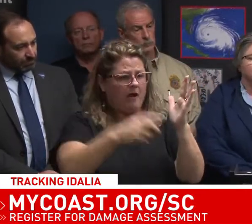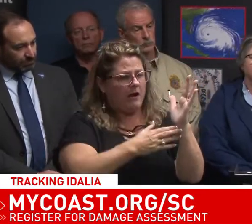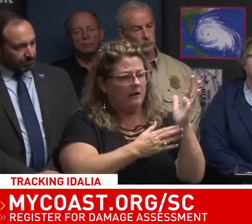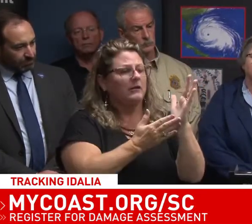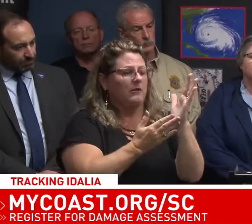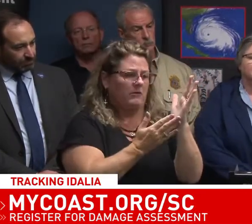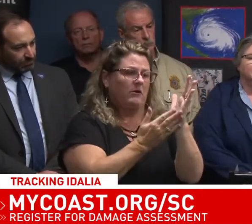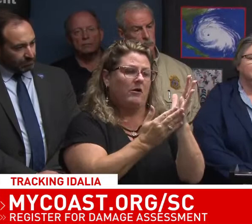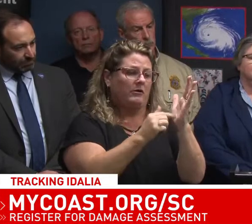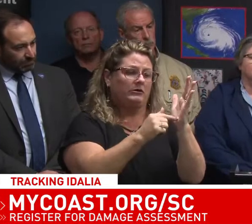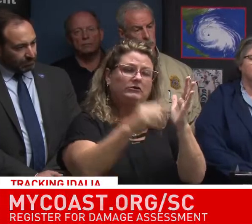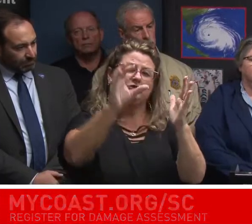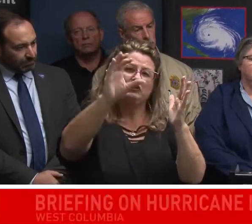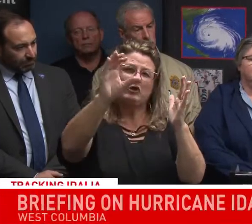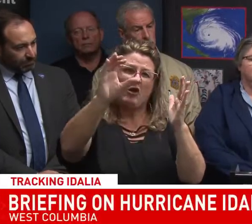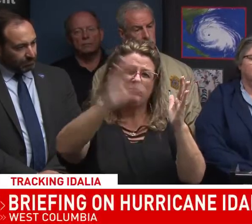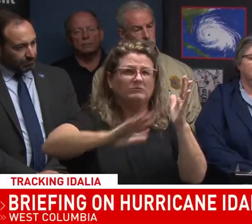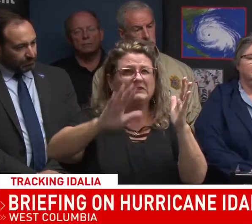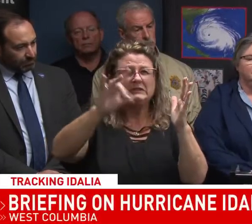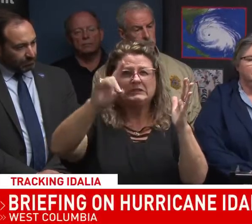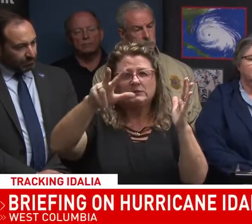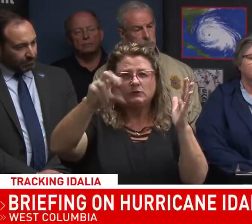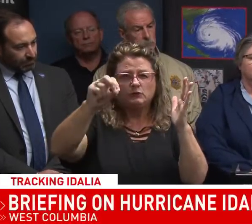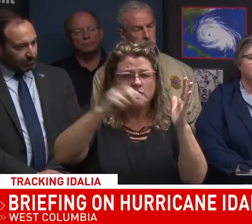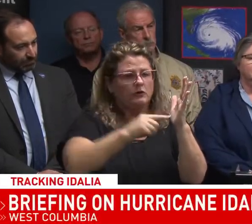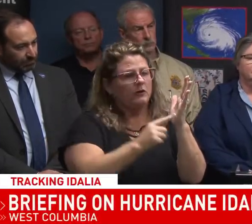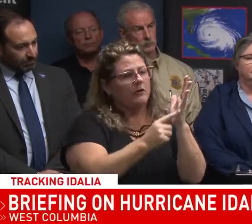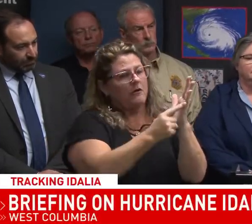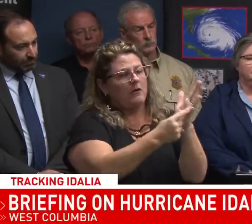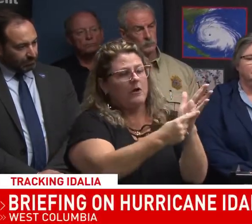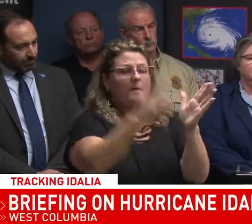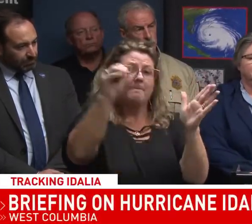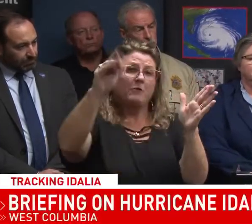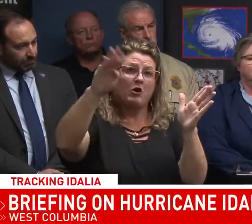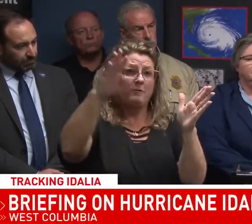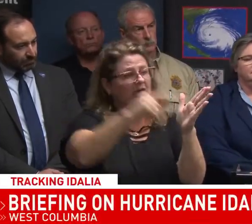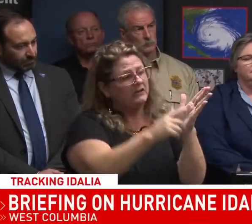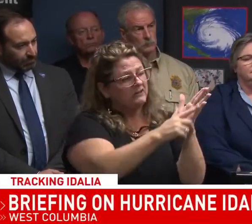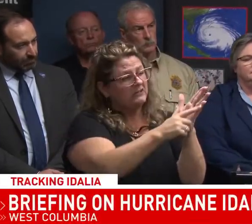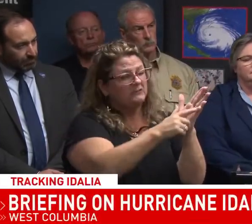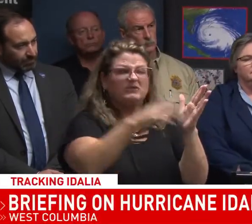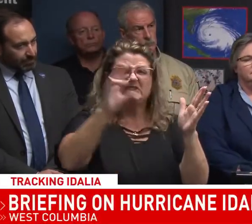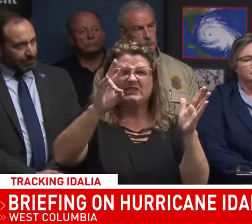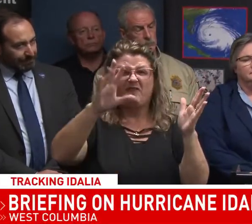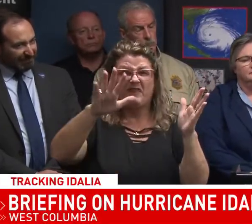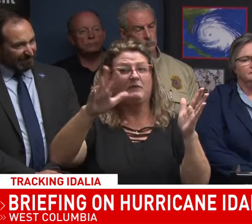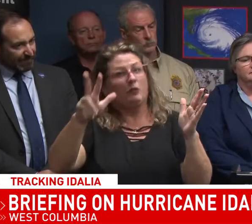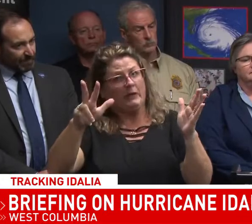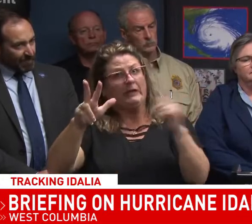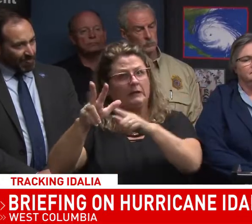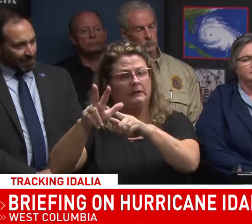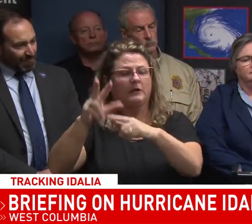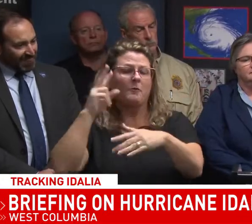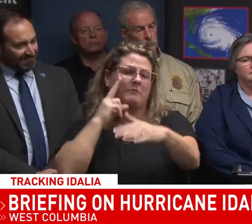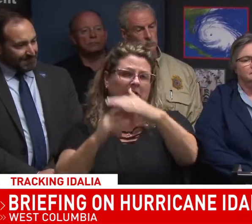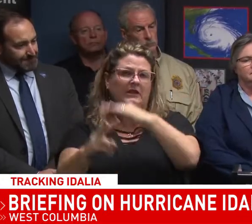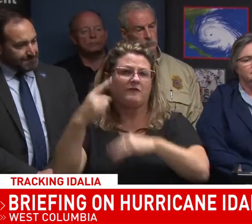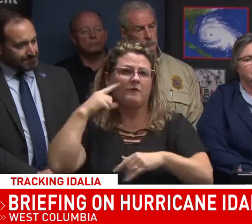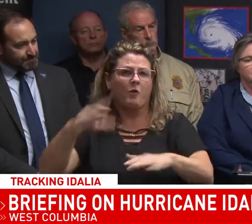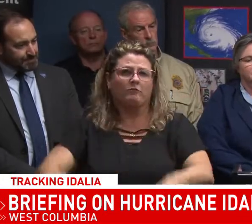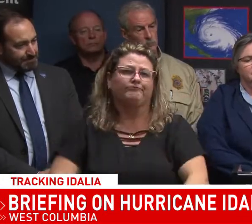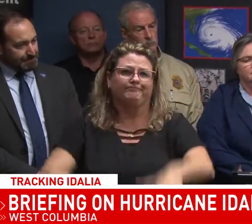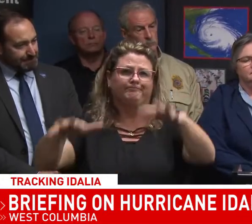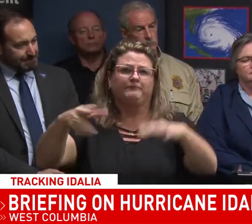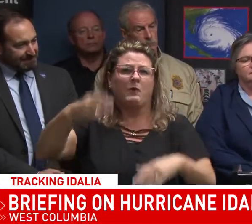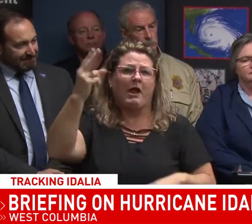as you go up, is a little early at about 8:30, and Myrtle Beach is about 7:53 is what's predicted for those high